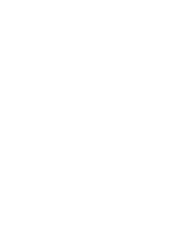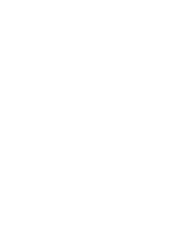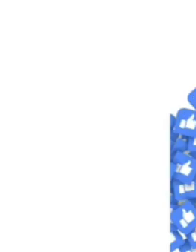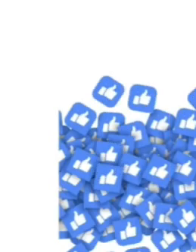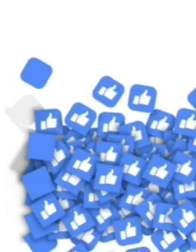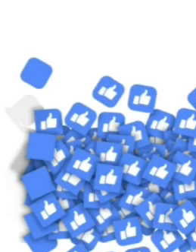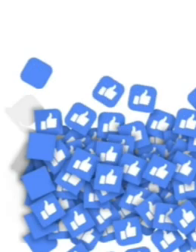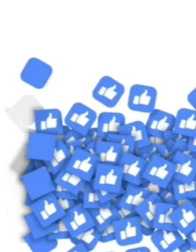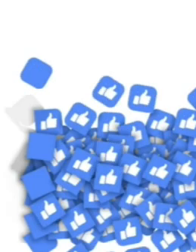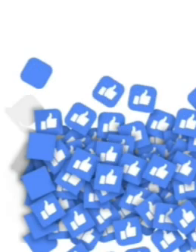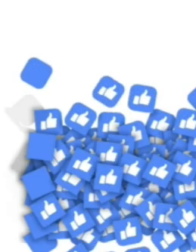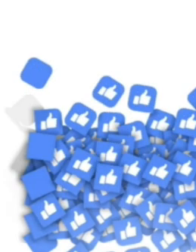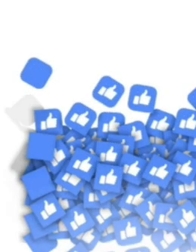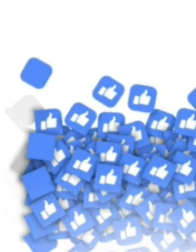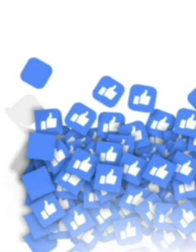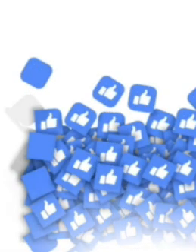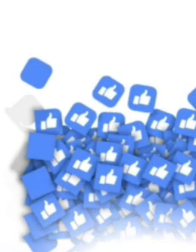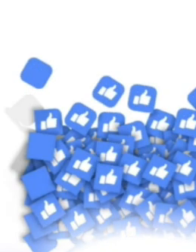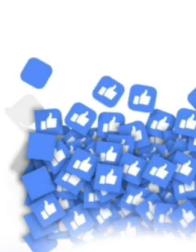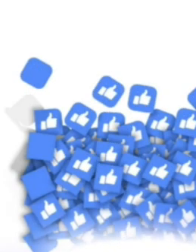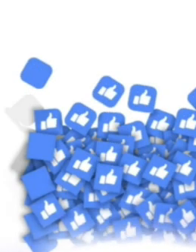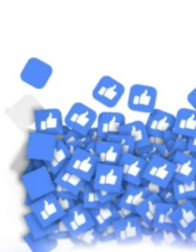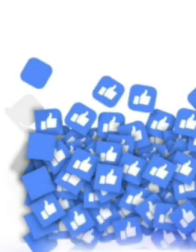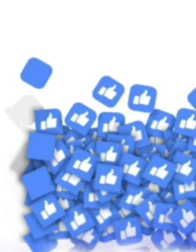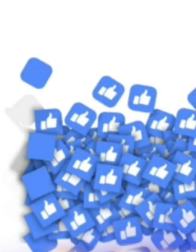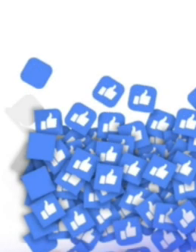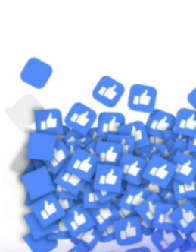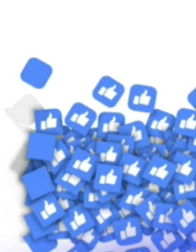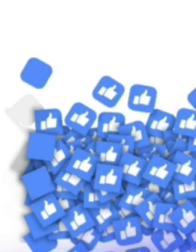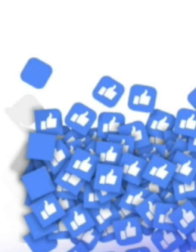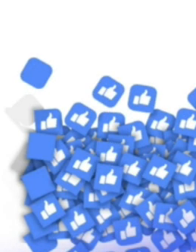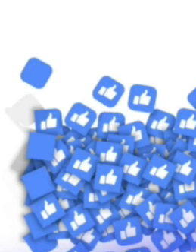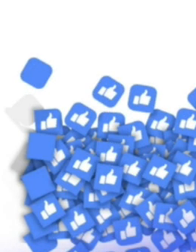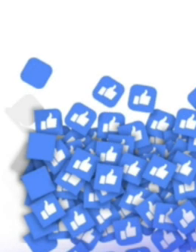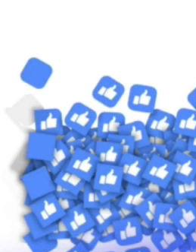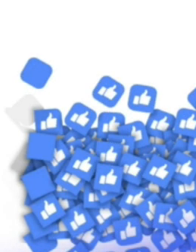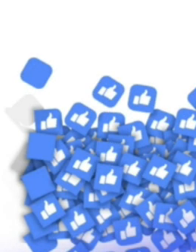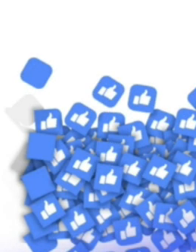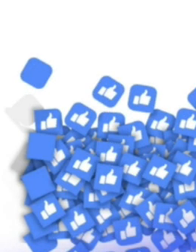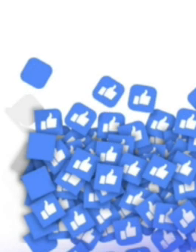Thanks for watching, and if you haven't already, please consider subscribing